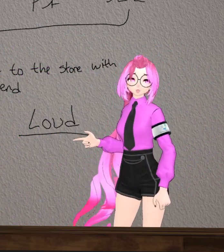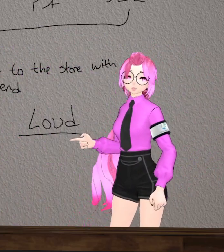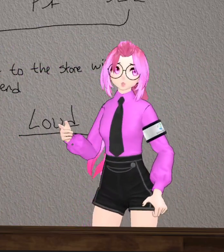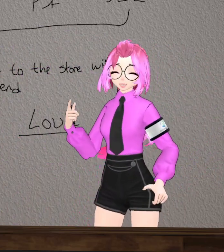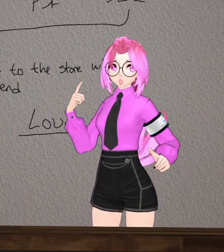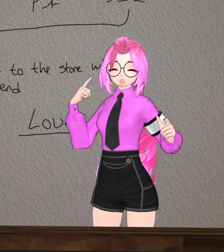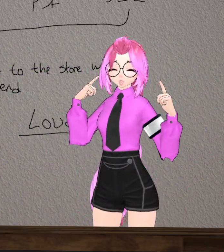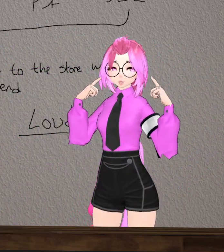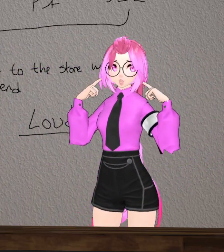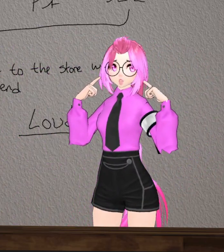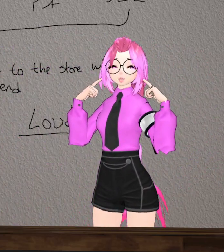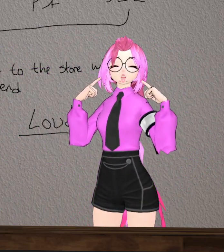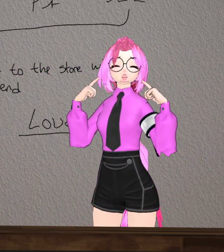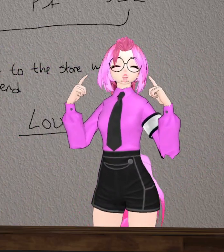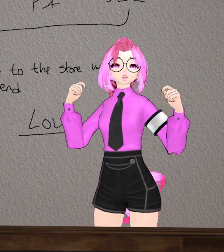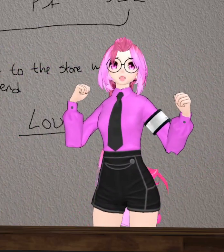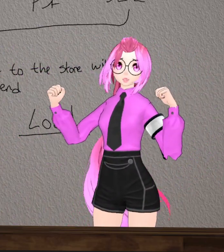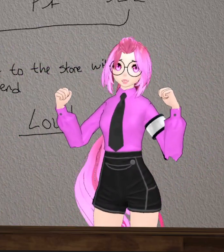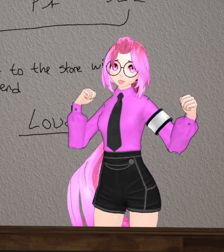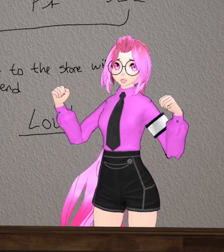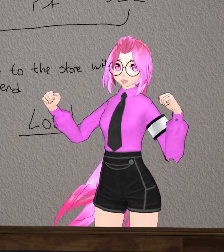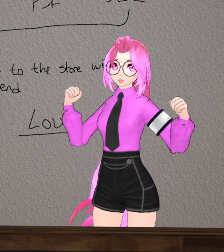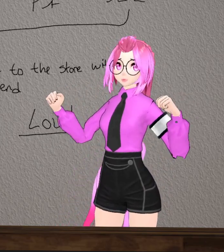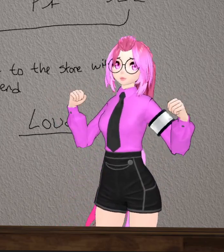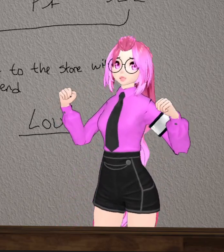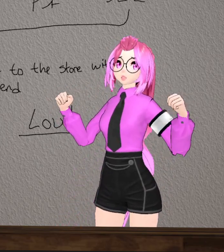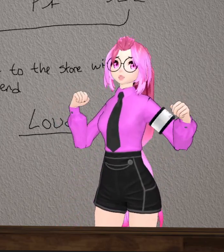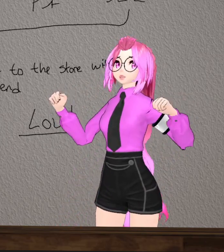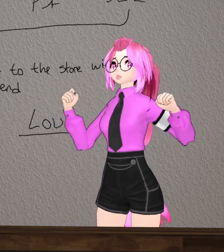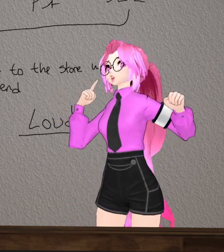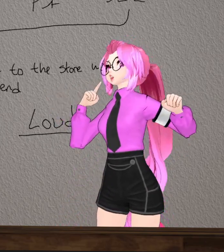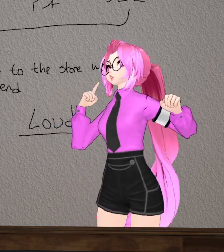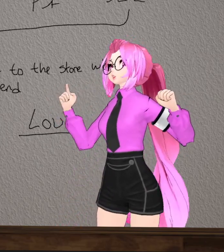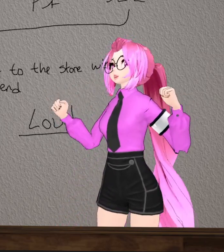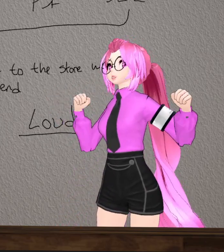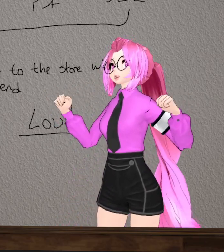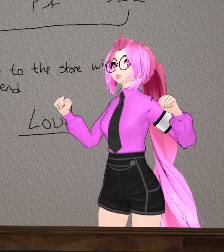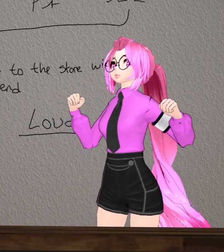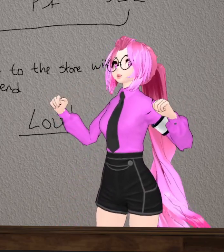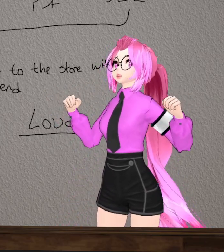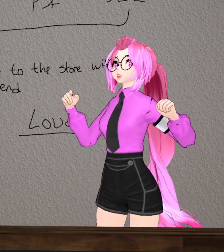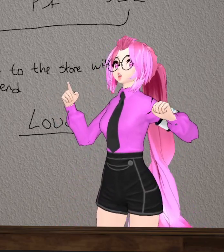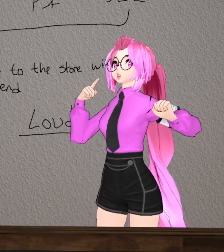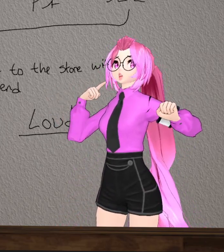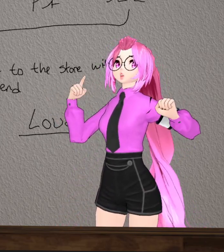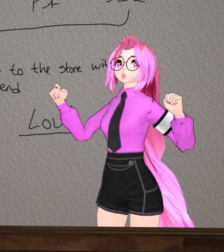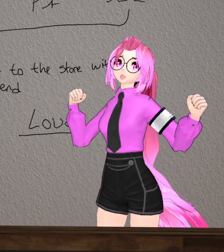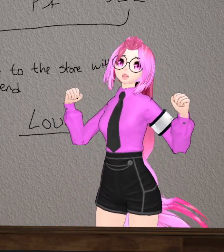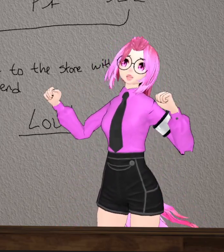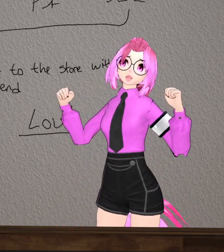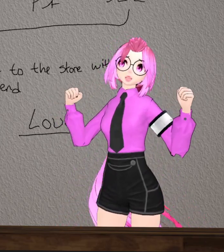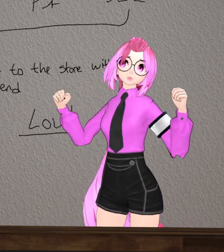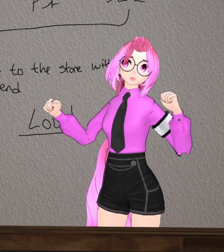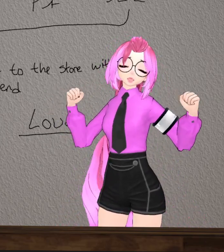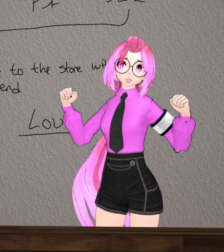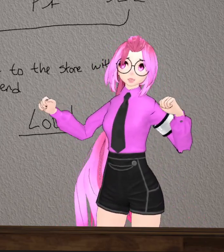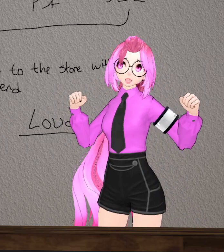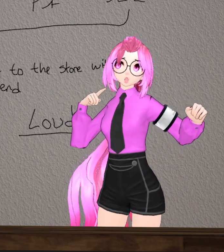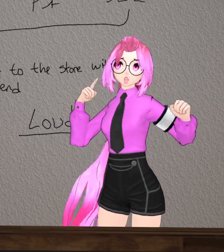Yes, perfect. You're going to be pointing to your ears, and then you're showing the vibrations hurting your ears or going bang, bang, bang, bang because